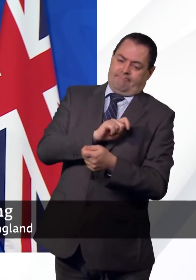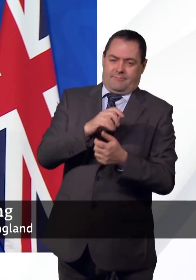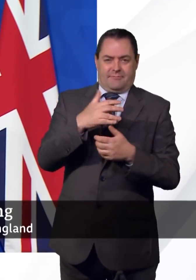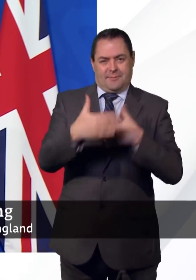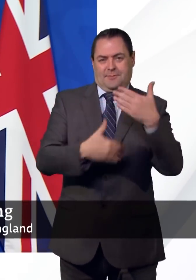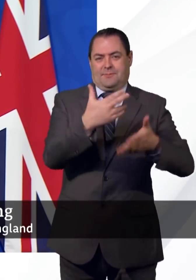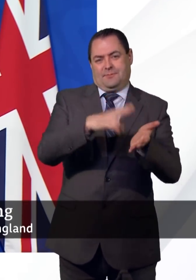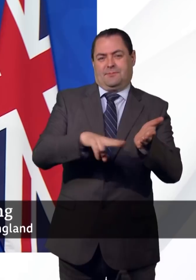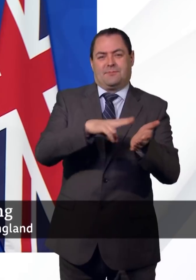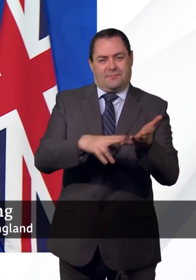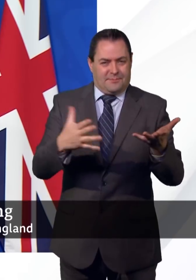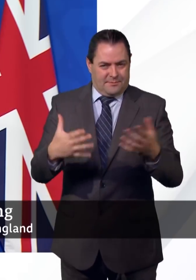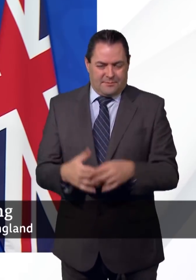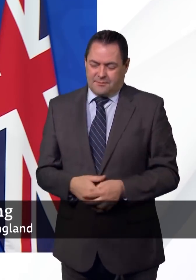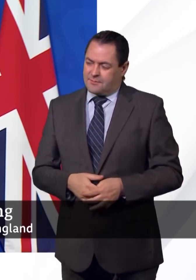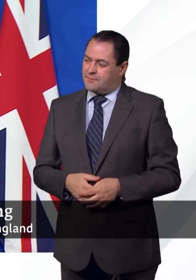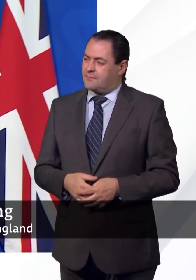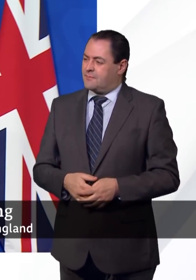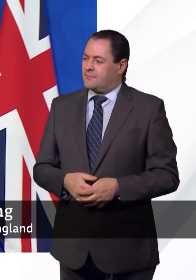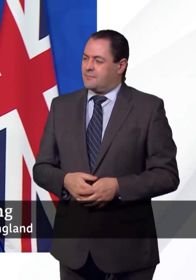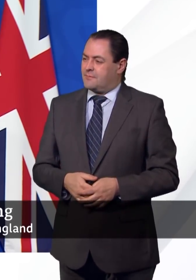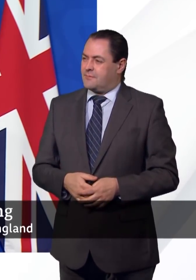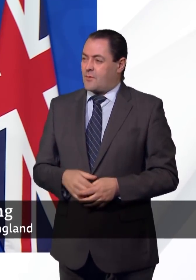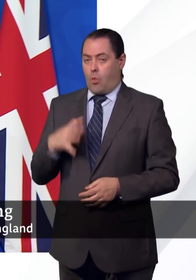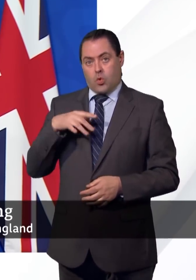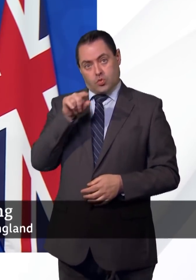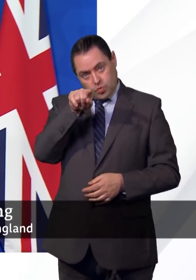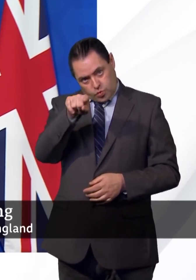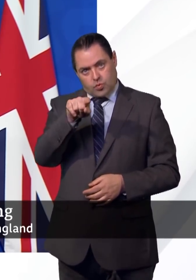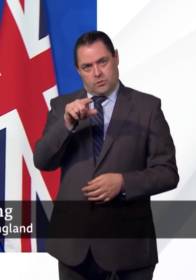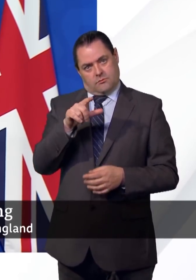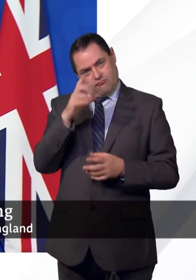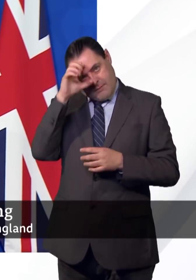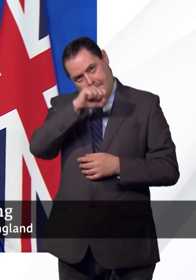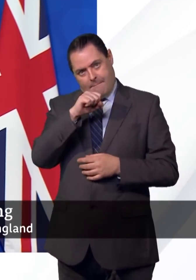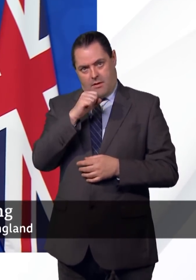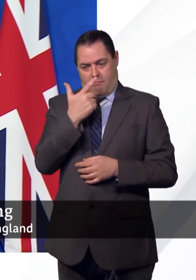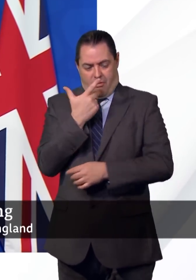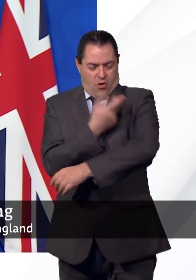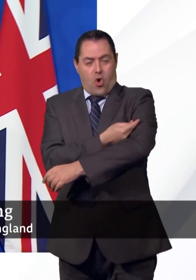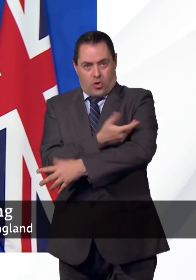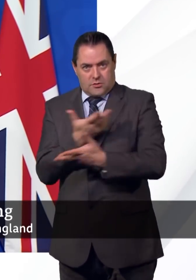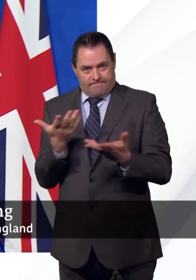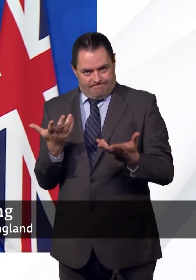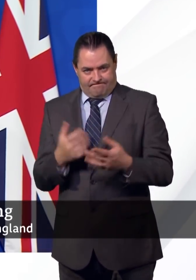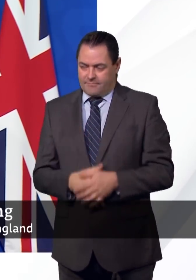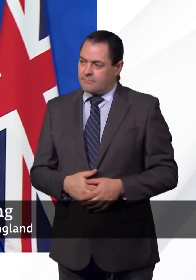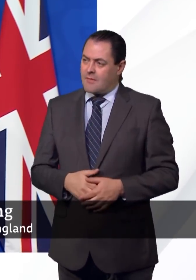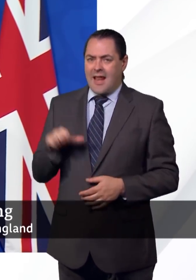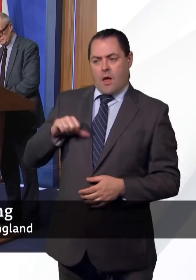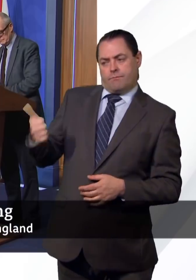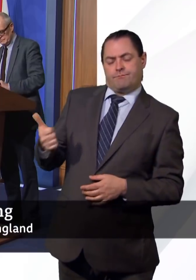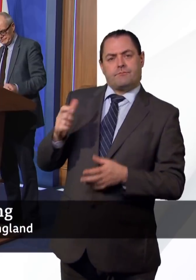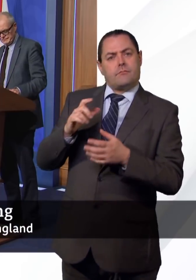forward as before. So please, everybody, play your part and get boosted. I'm now going to hand over to Chris